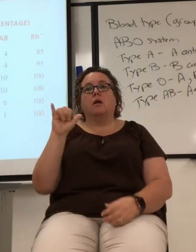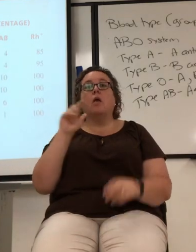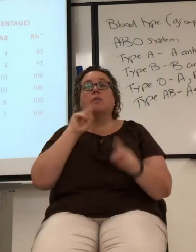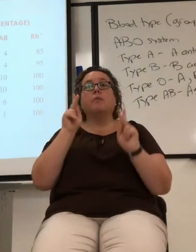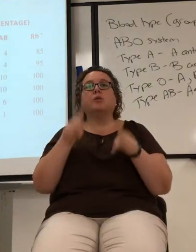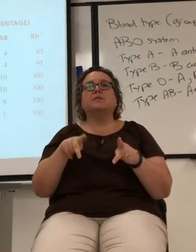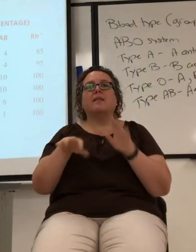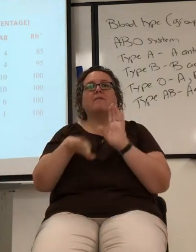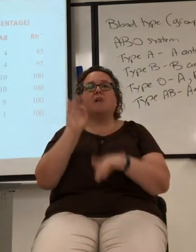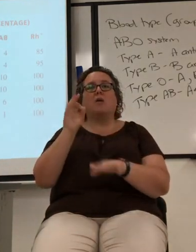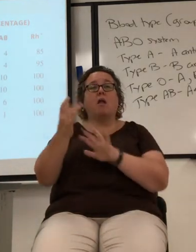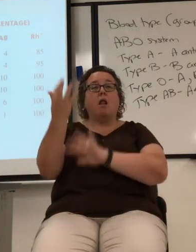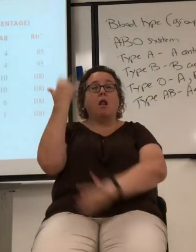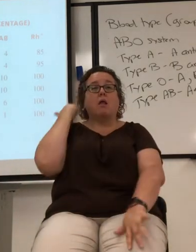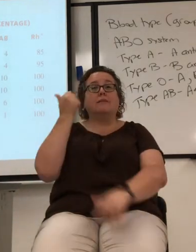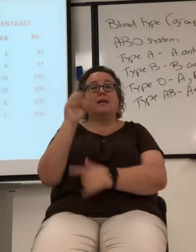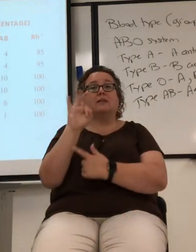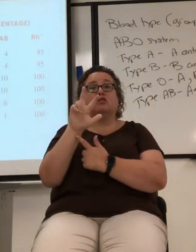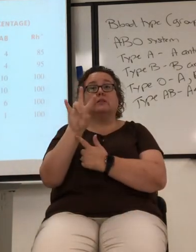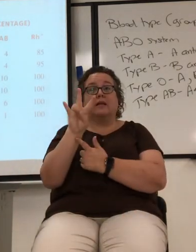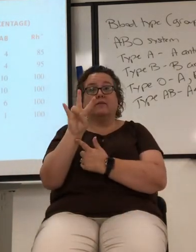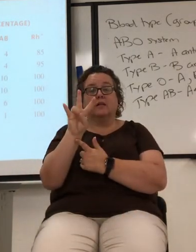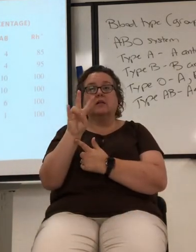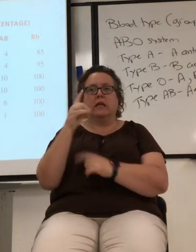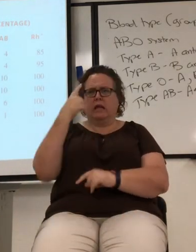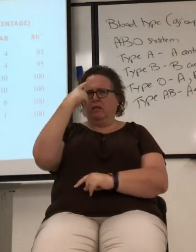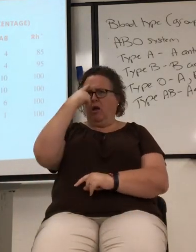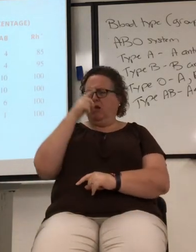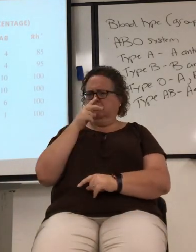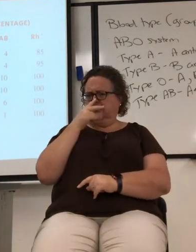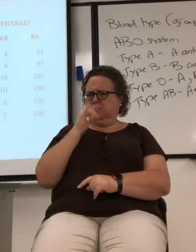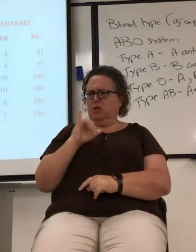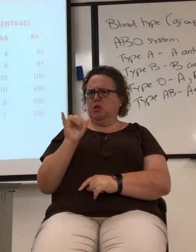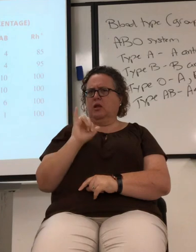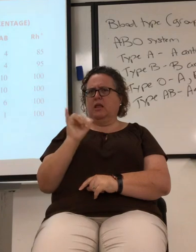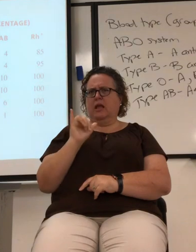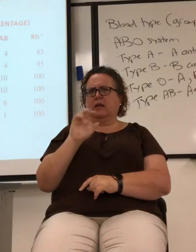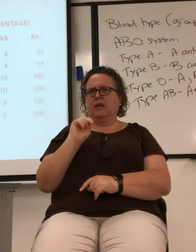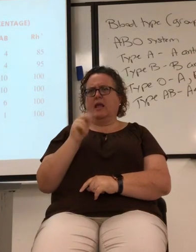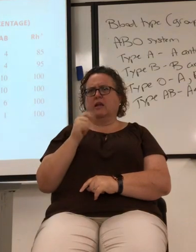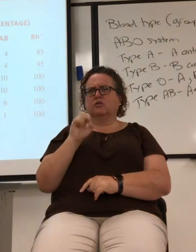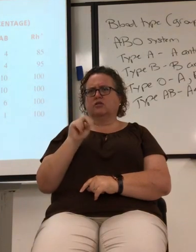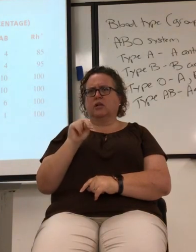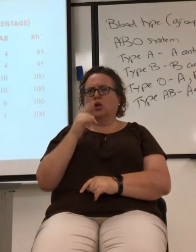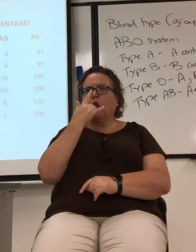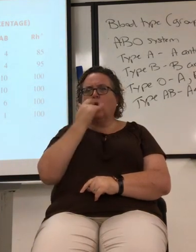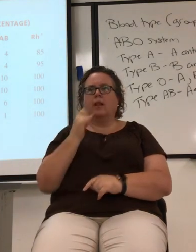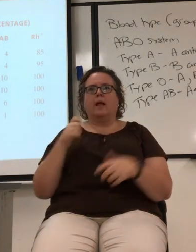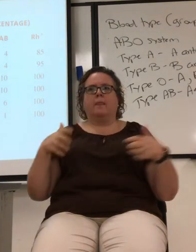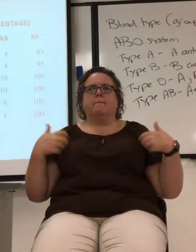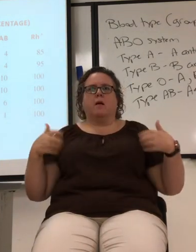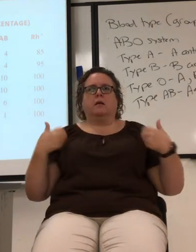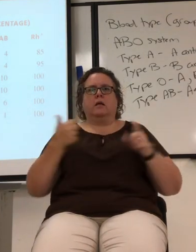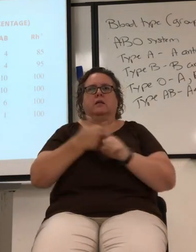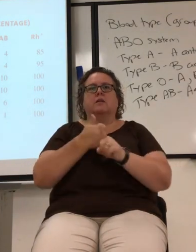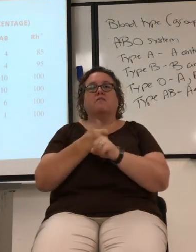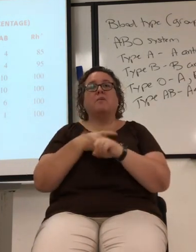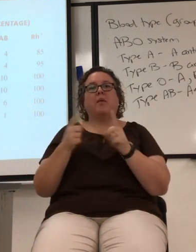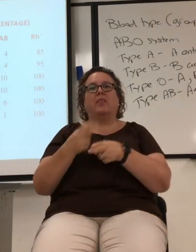like 1937, a long time ago, he thought it resembled the antigen seen in those monkeys. But the name